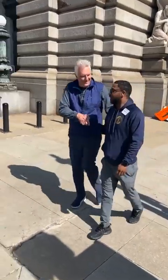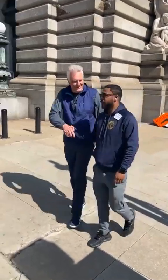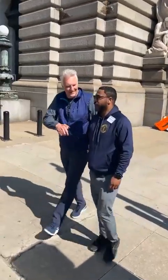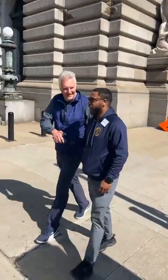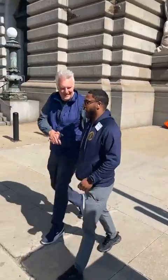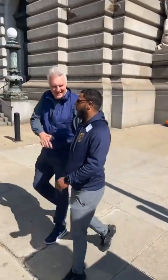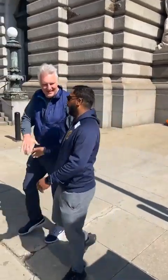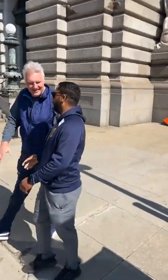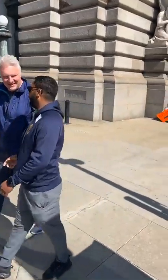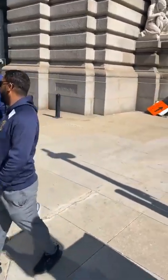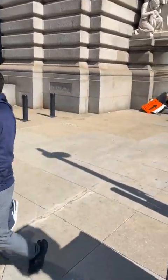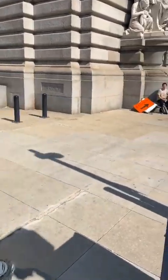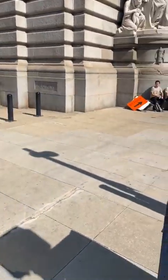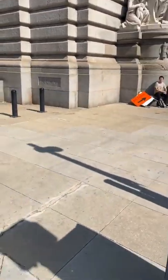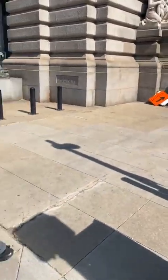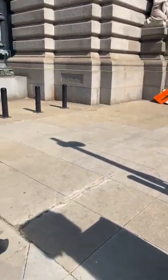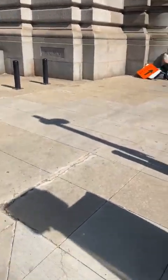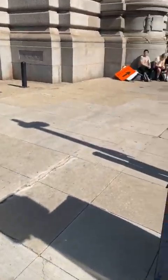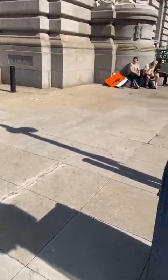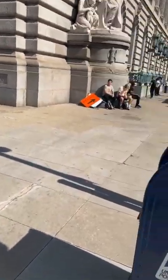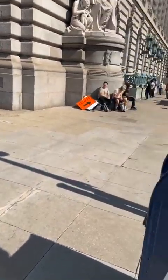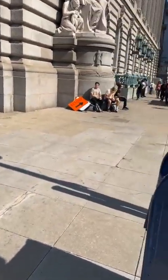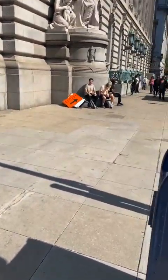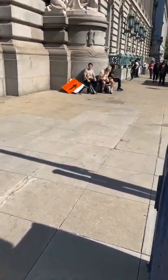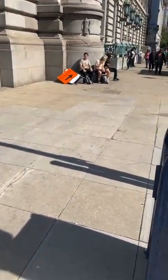Access, now.